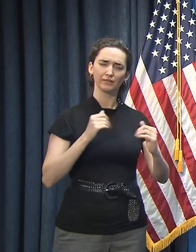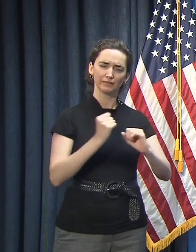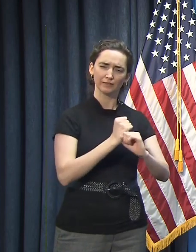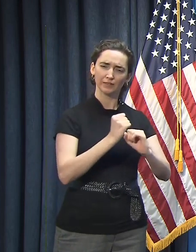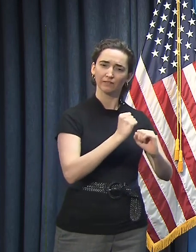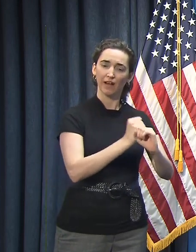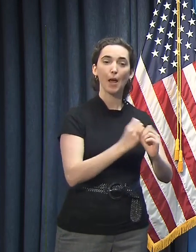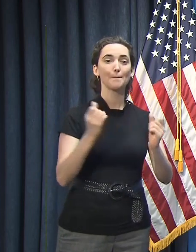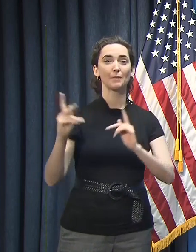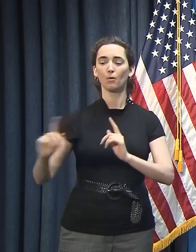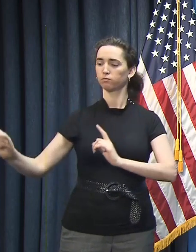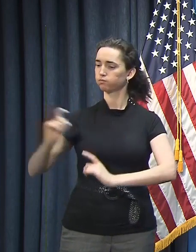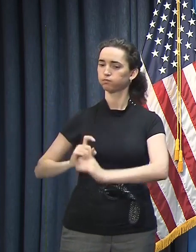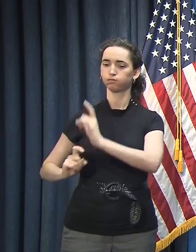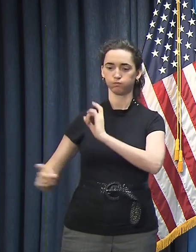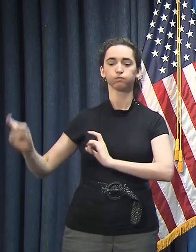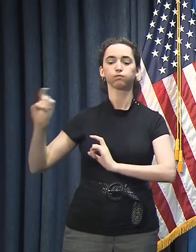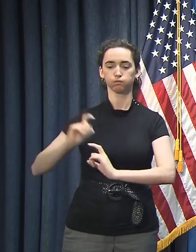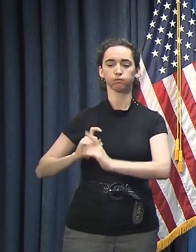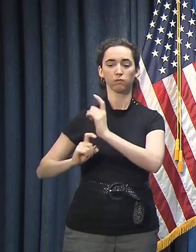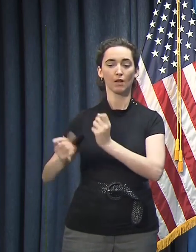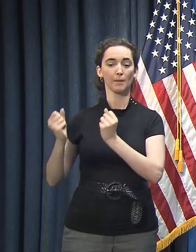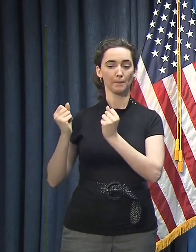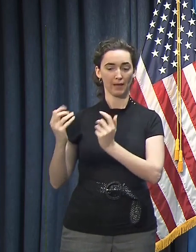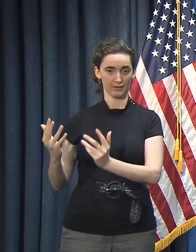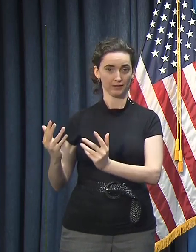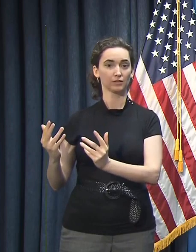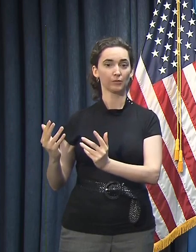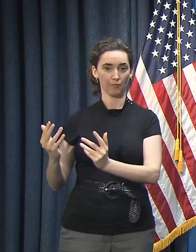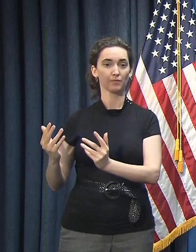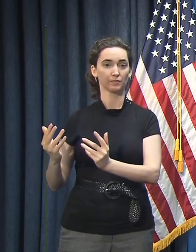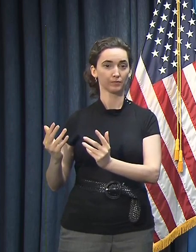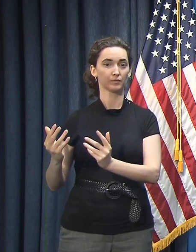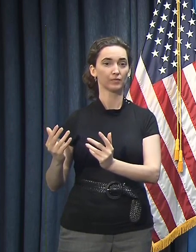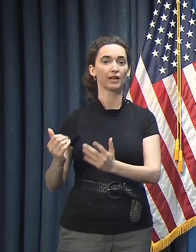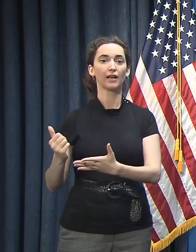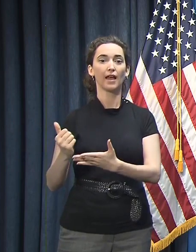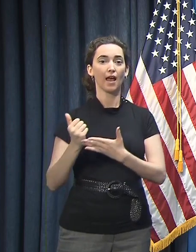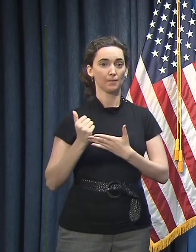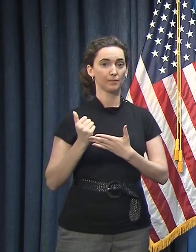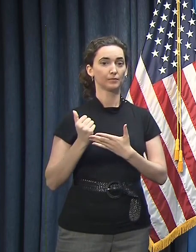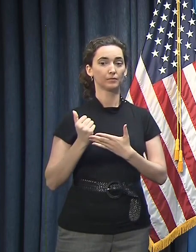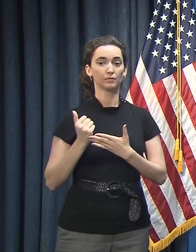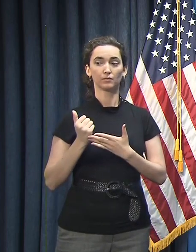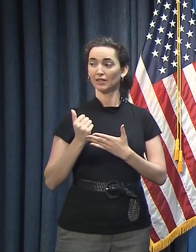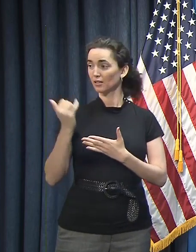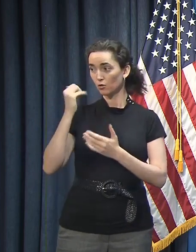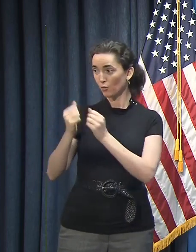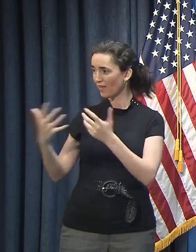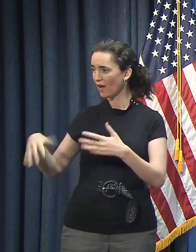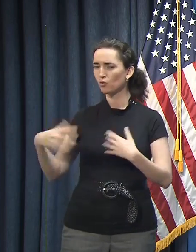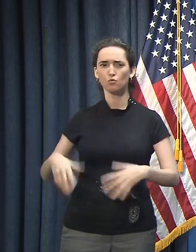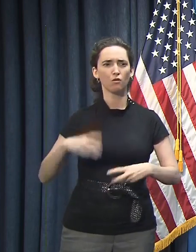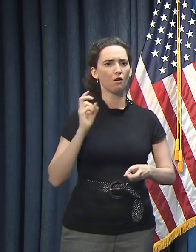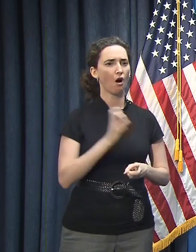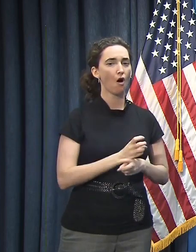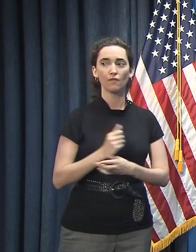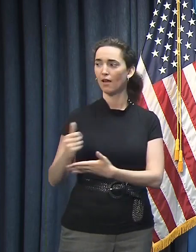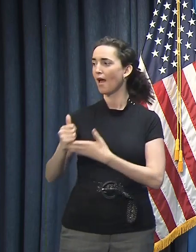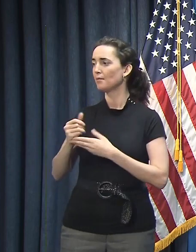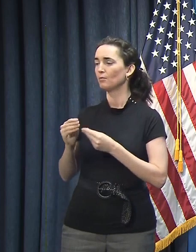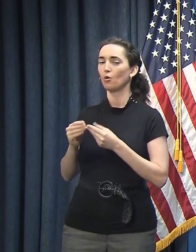COVID-19, and it's helped to make that response more successful than it otherwise would have been. And I want